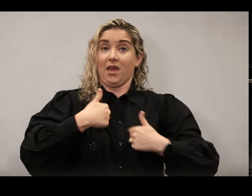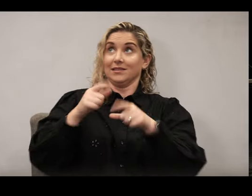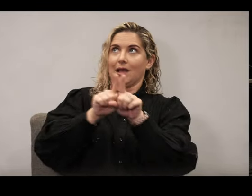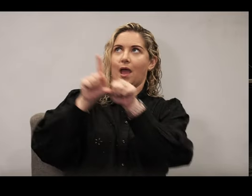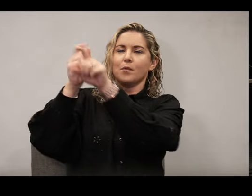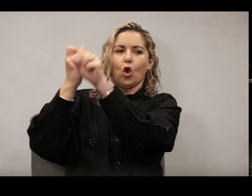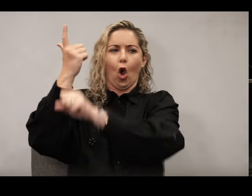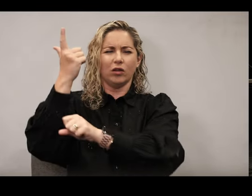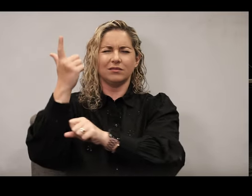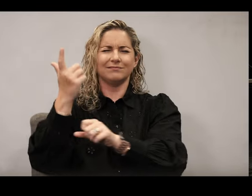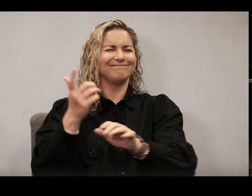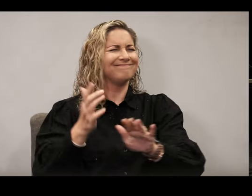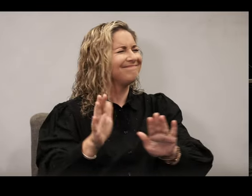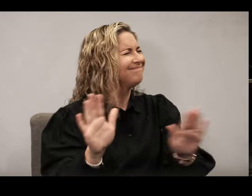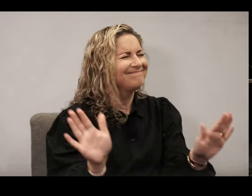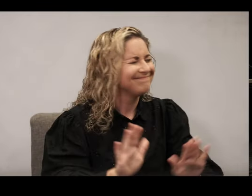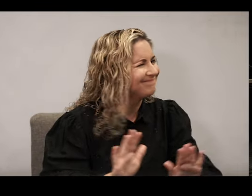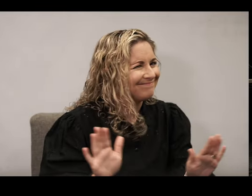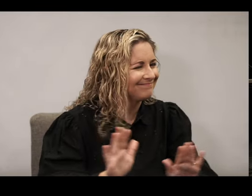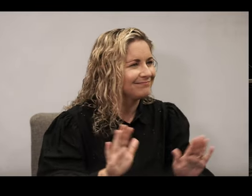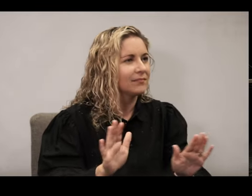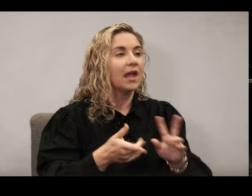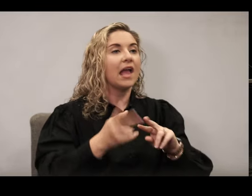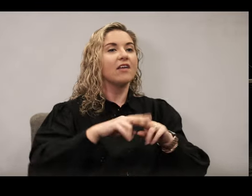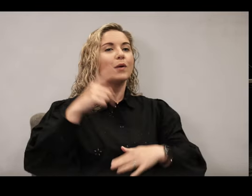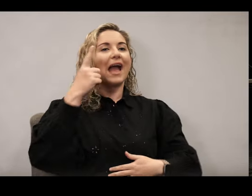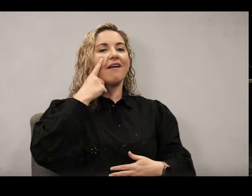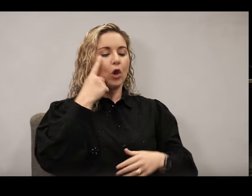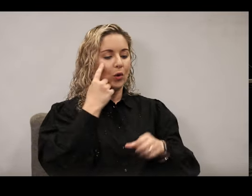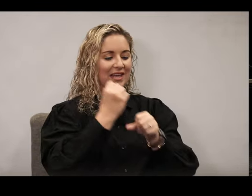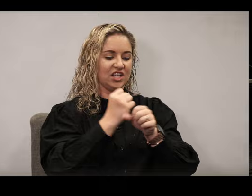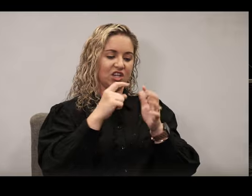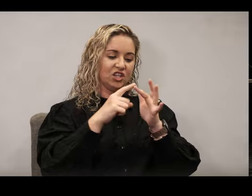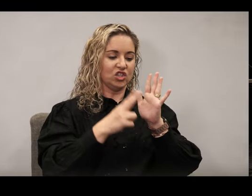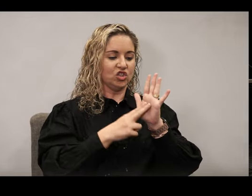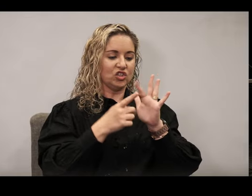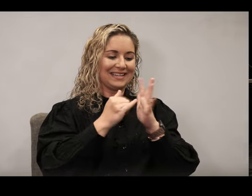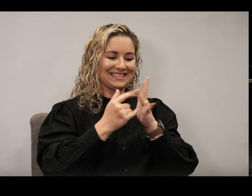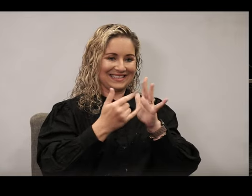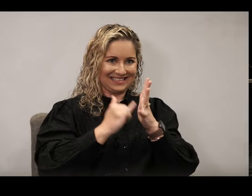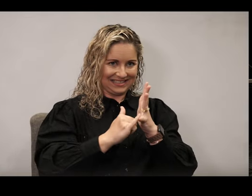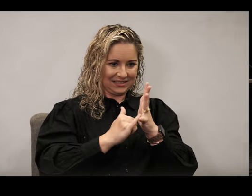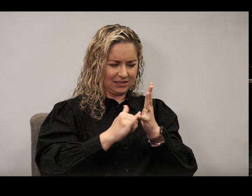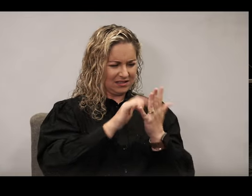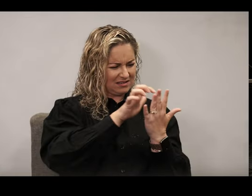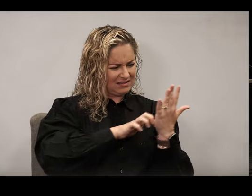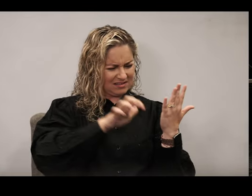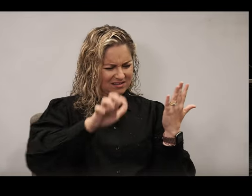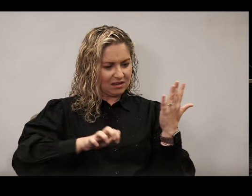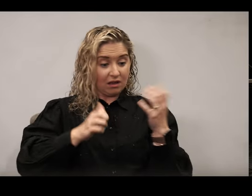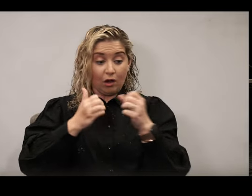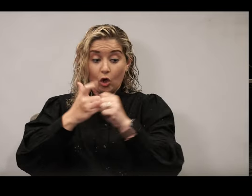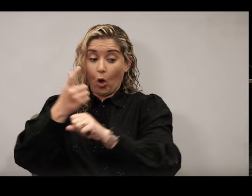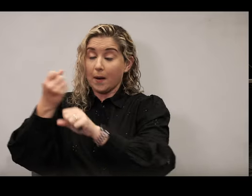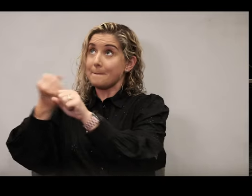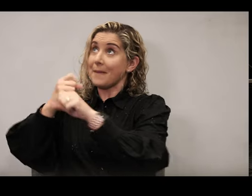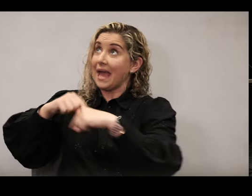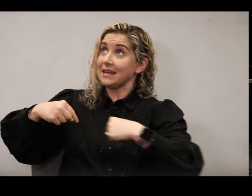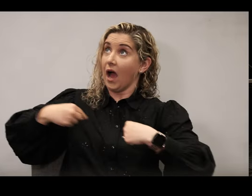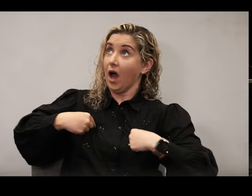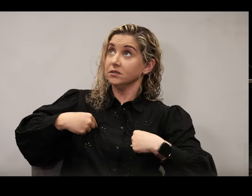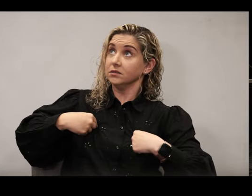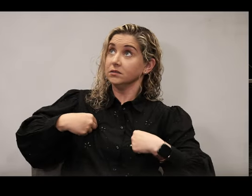opening pages of Genesis and, in fact, through the rest of the Bible, we see that God has created humans unique with the capacity to